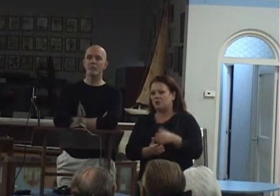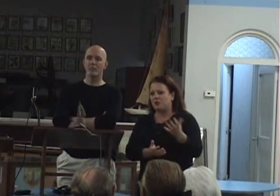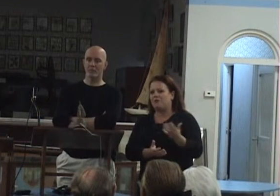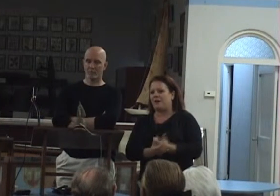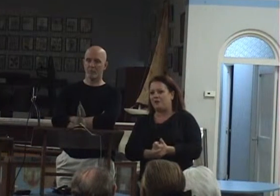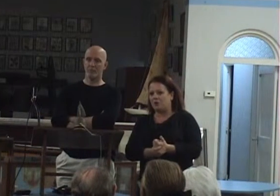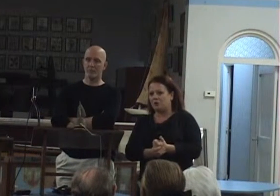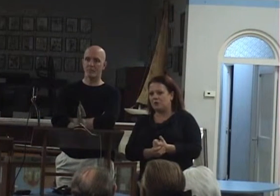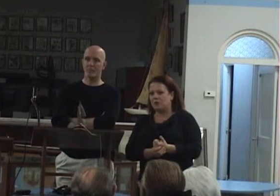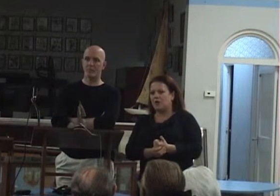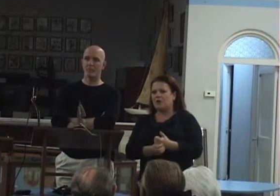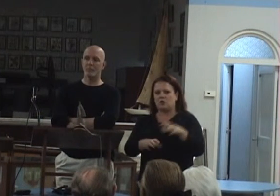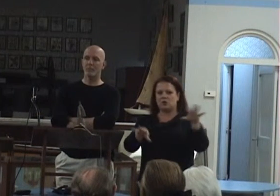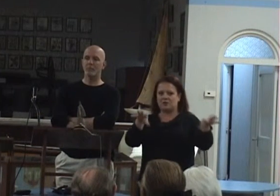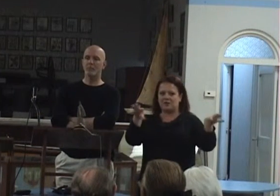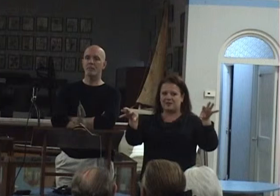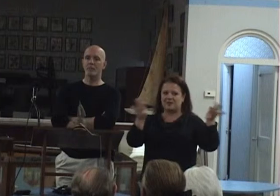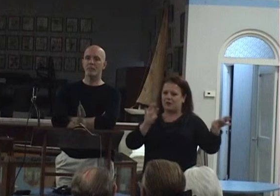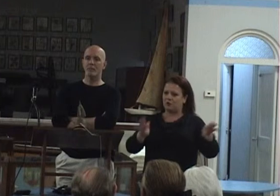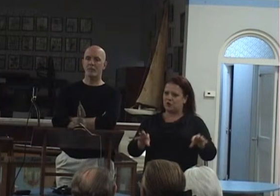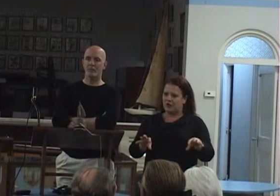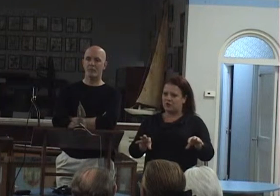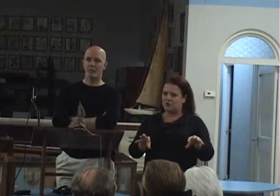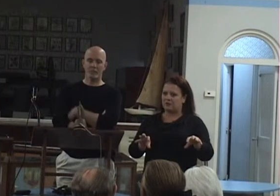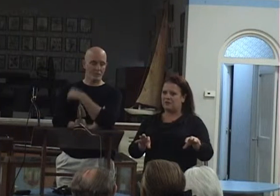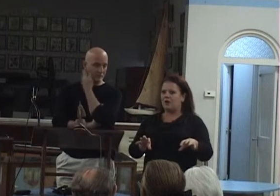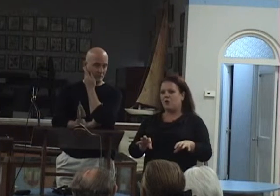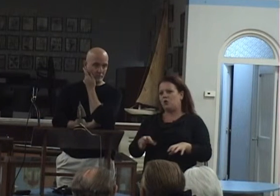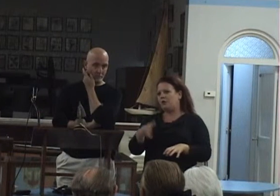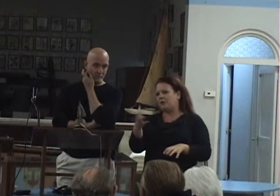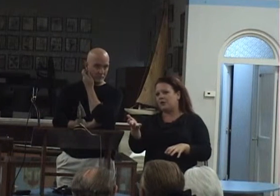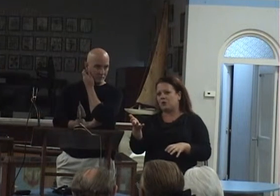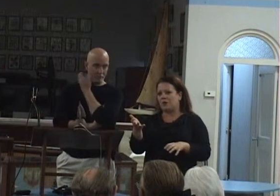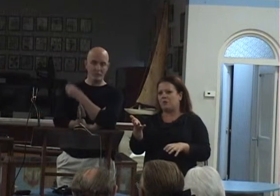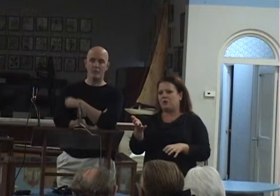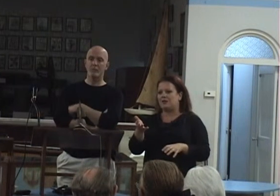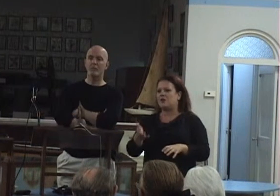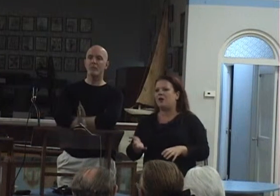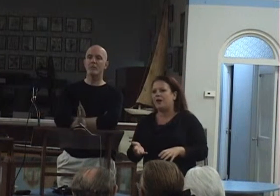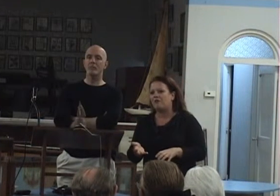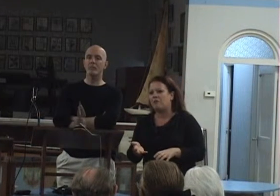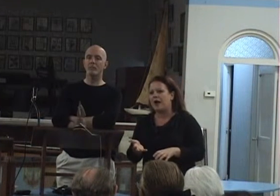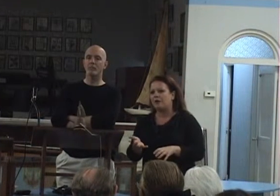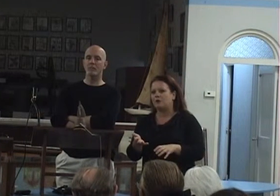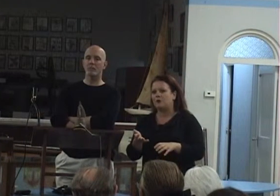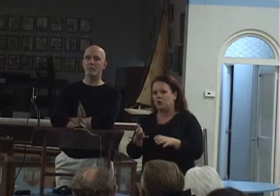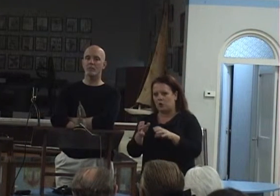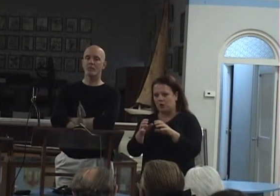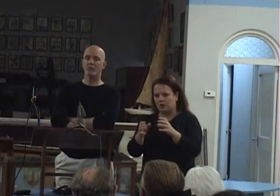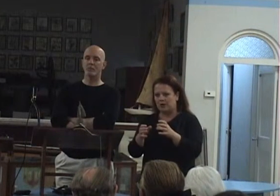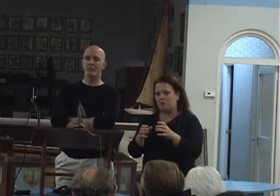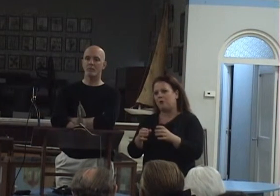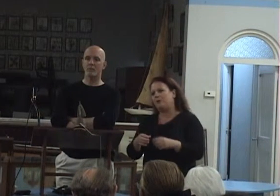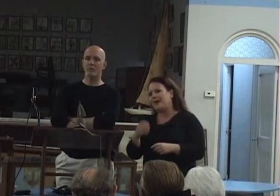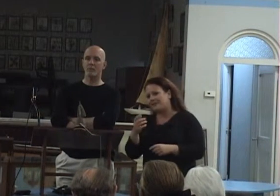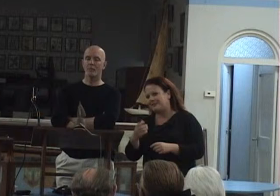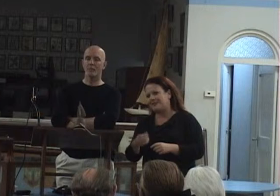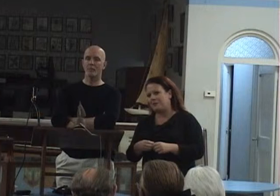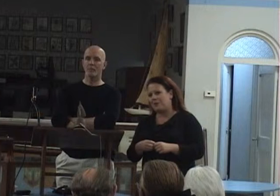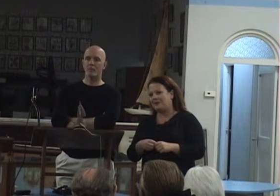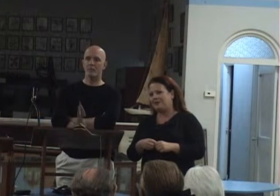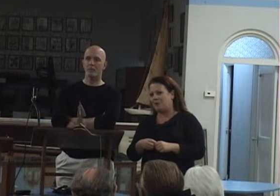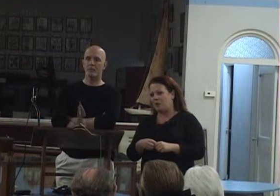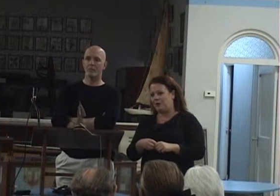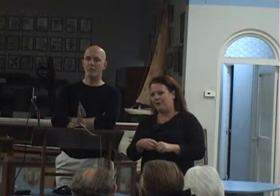made to within 5 years. So you can see subtle changes. Electric companies all have patterns. So a light bulb has